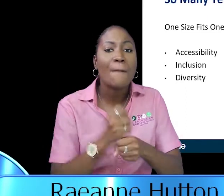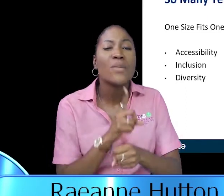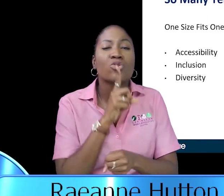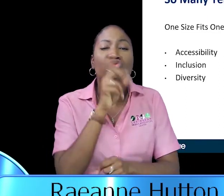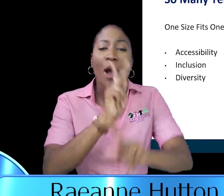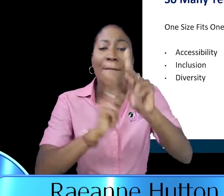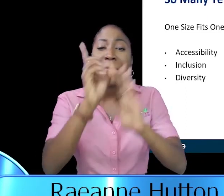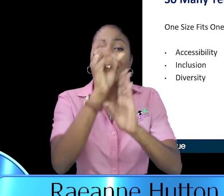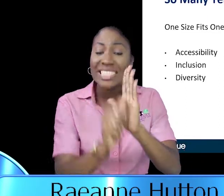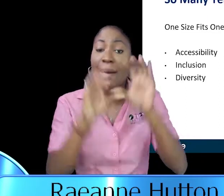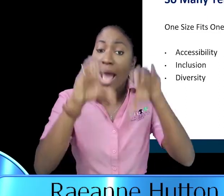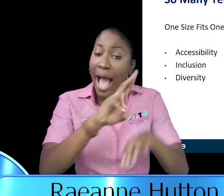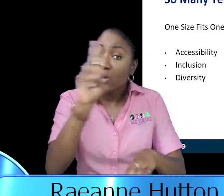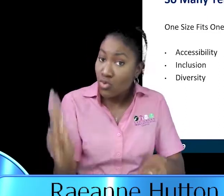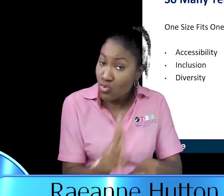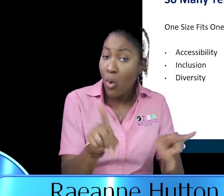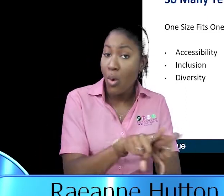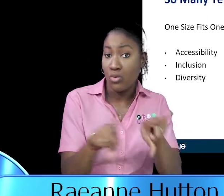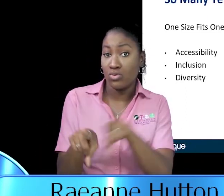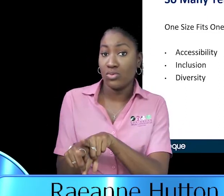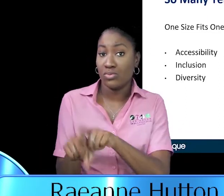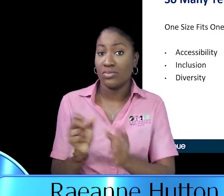and maybe bring them in to have them